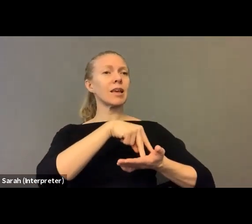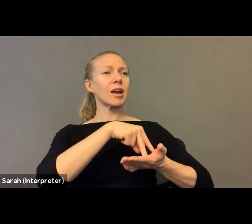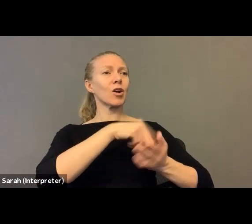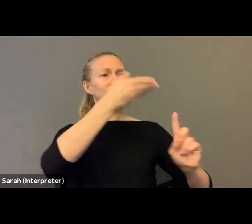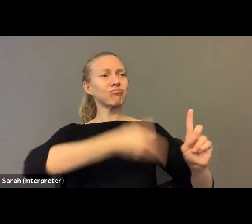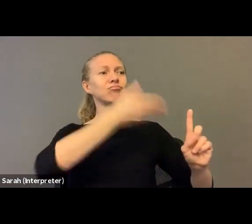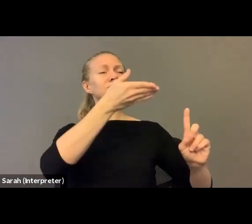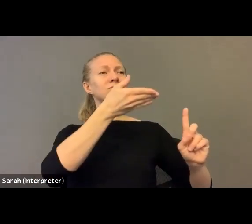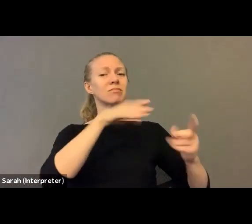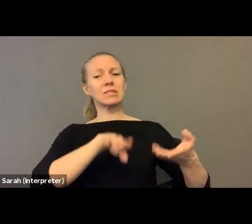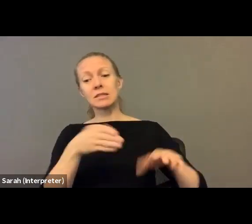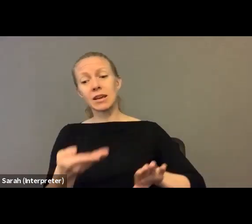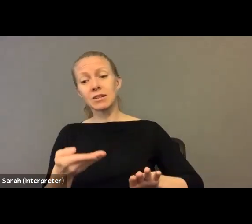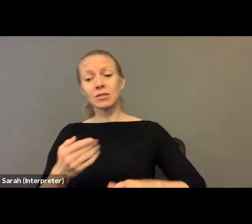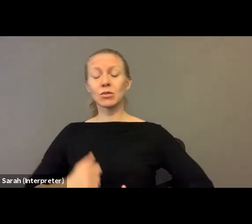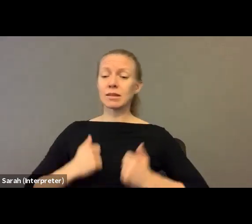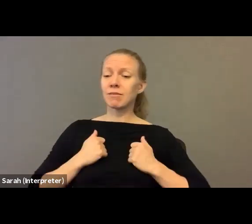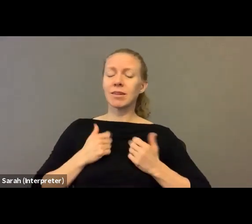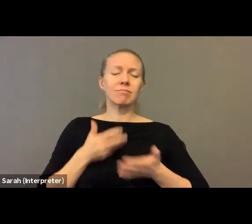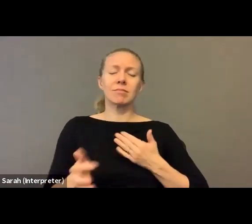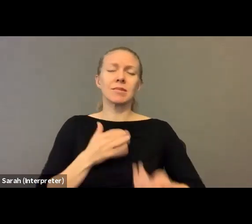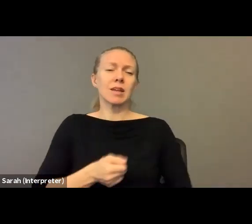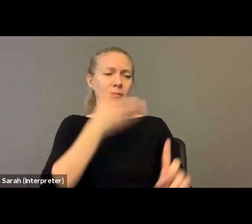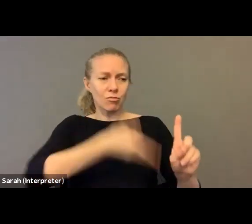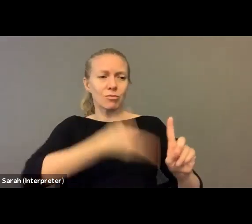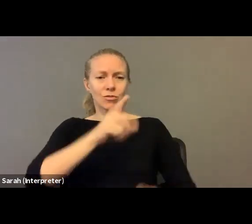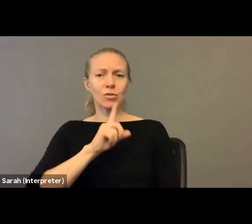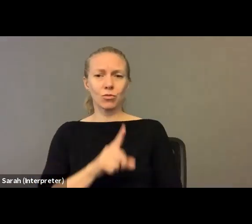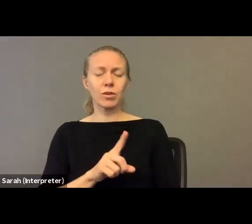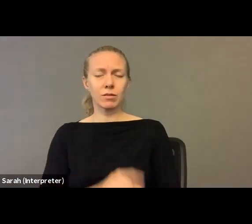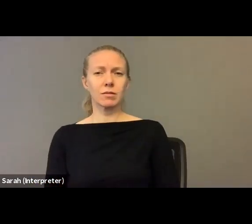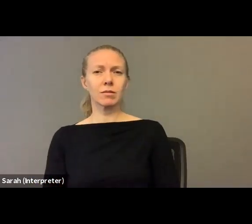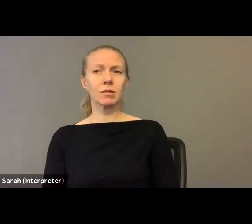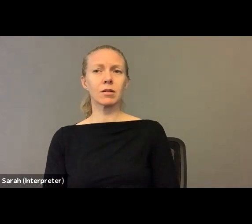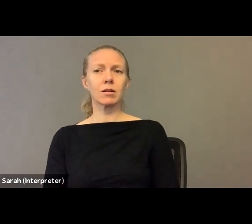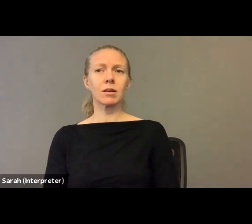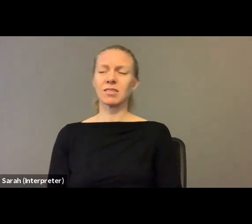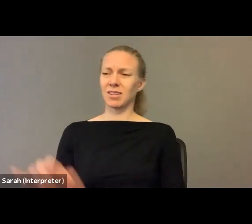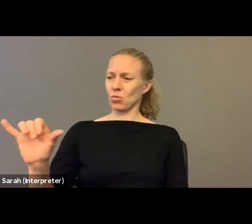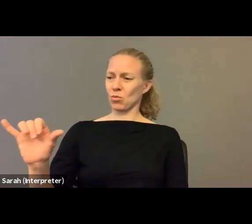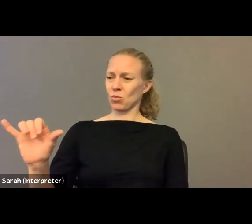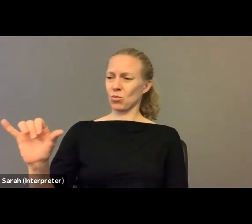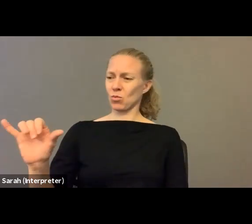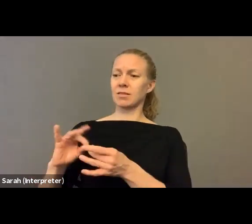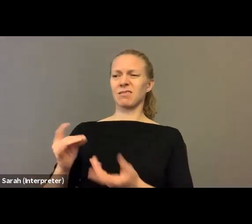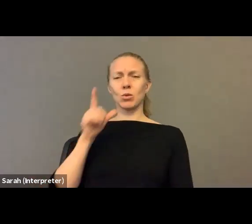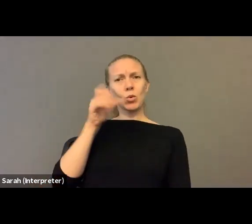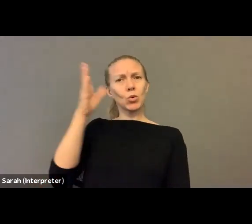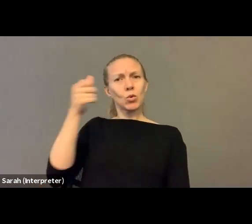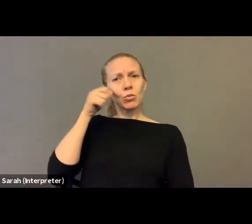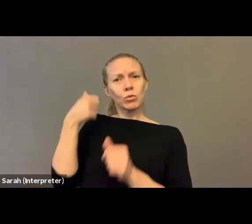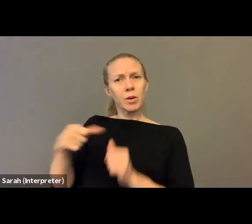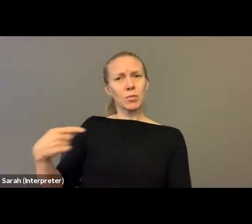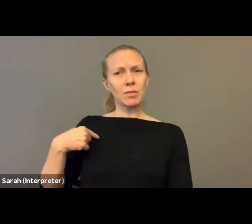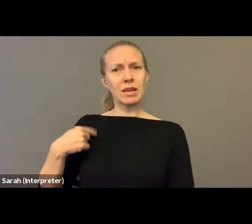living, real. Then Y said, who will remember me 3 years after I